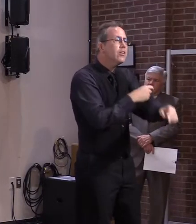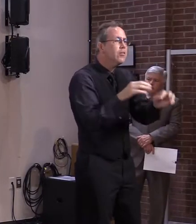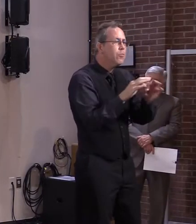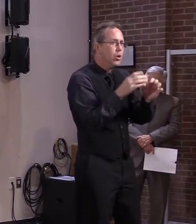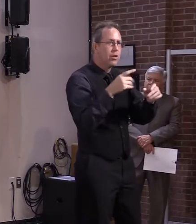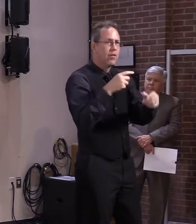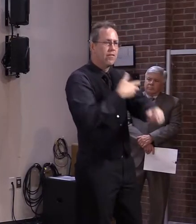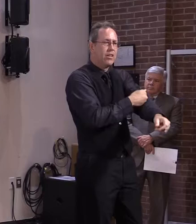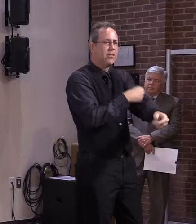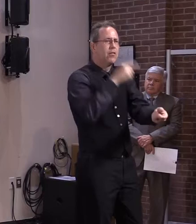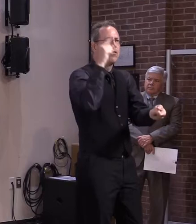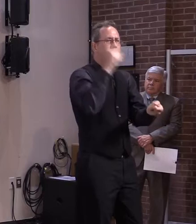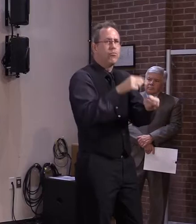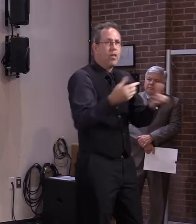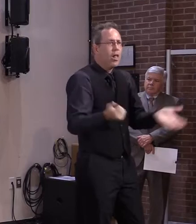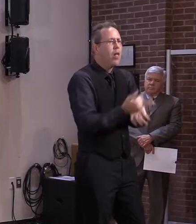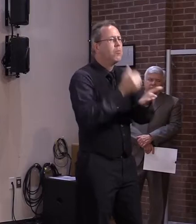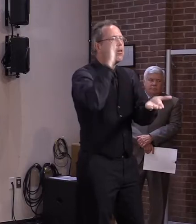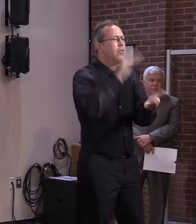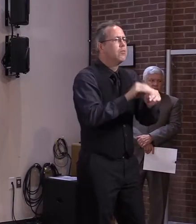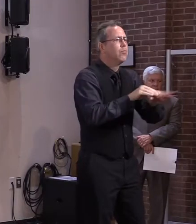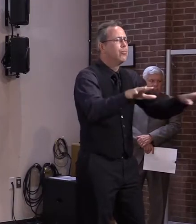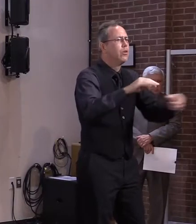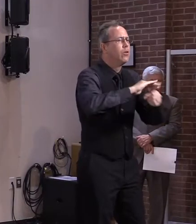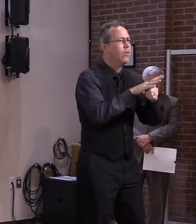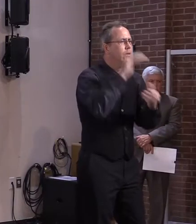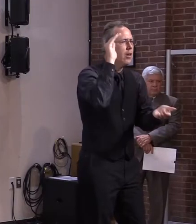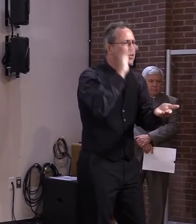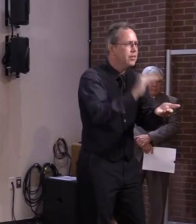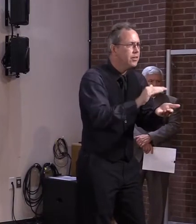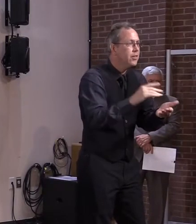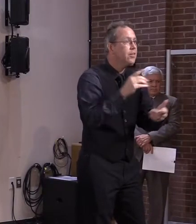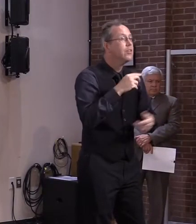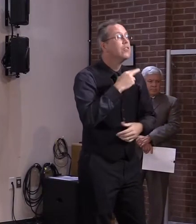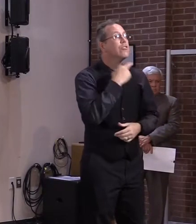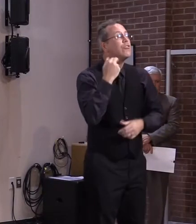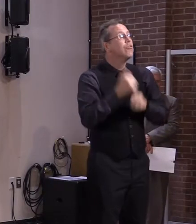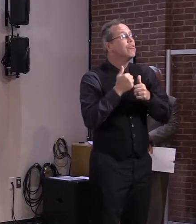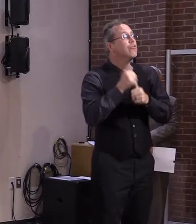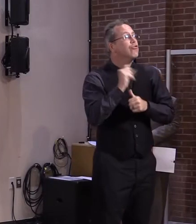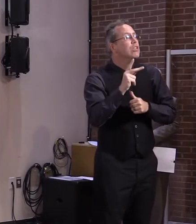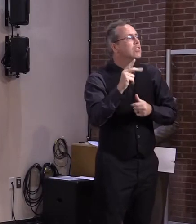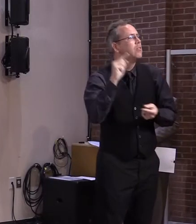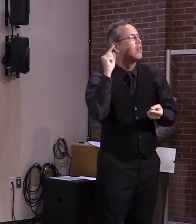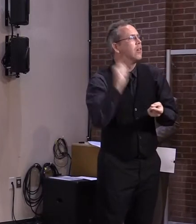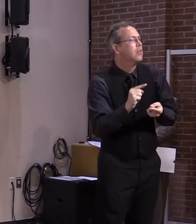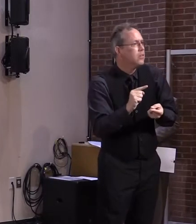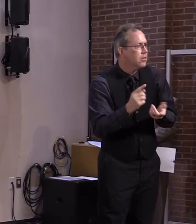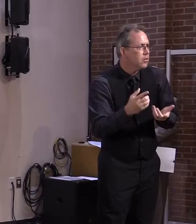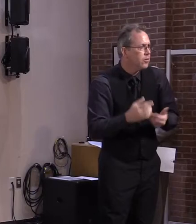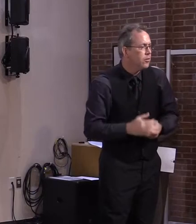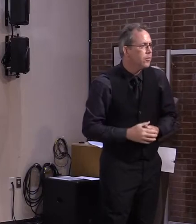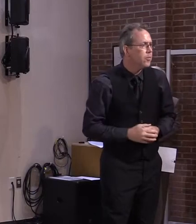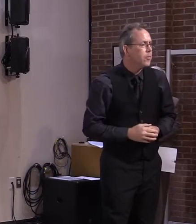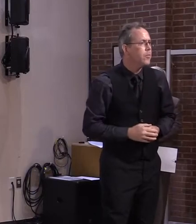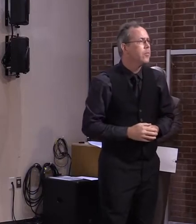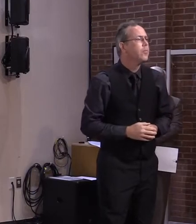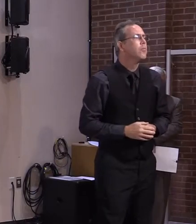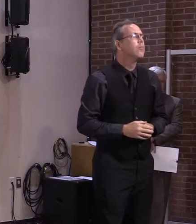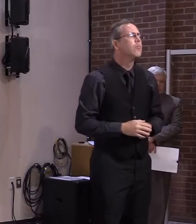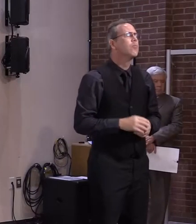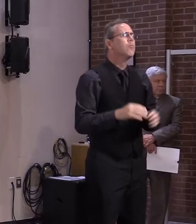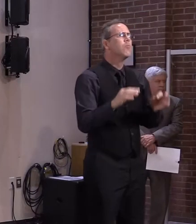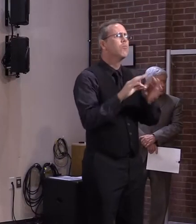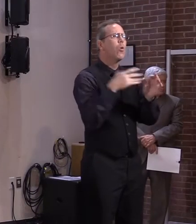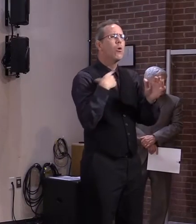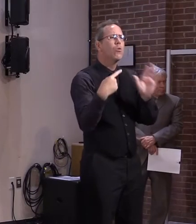are changing. But it's clear we need to show how it's changing, so Vermonters have more information and can